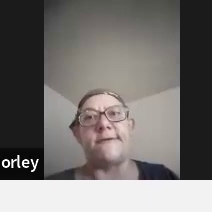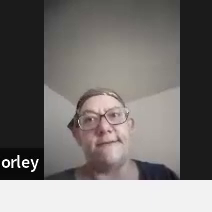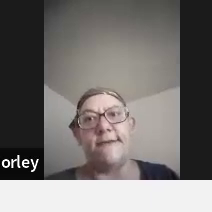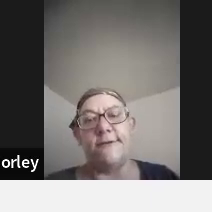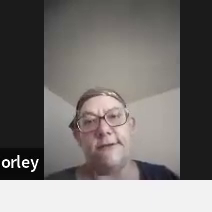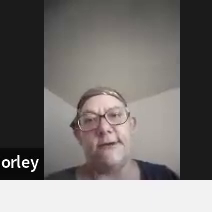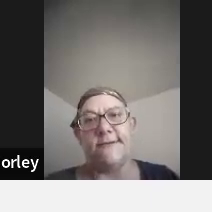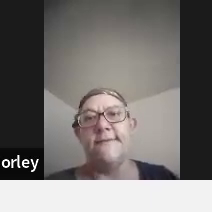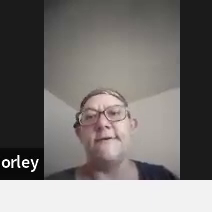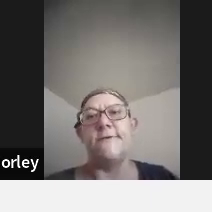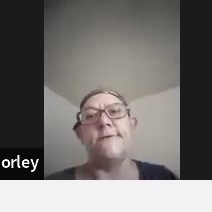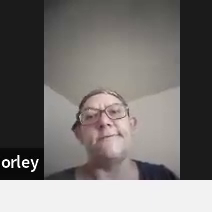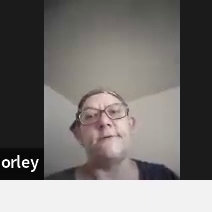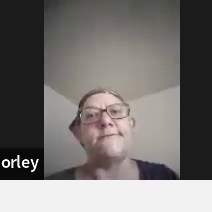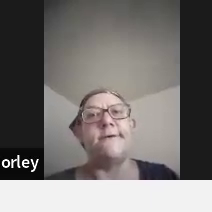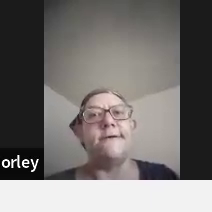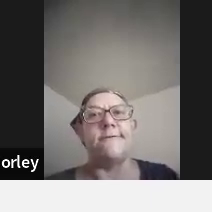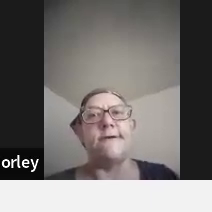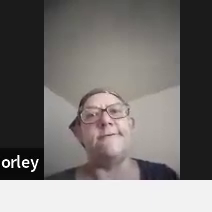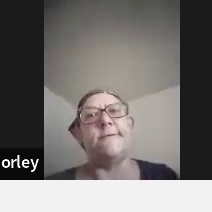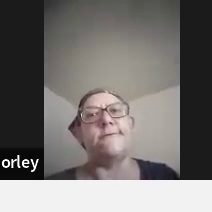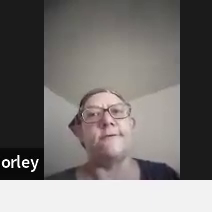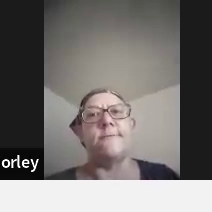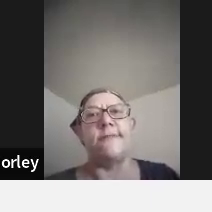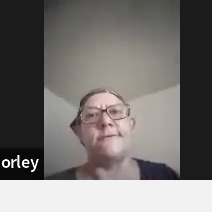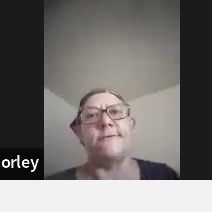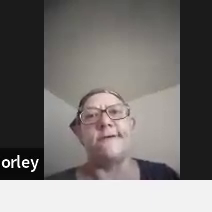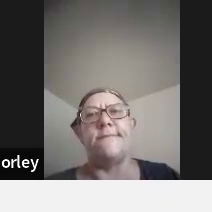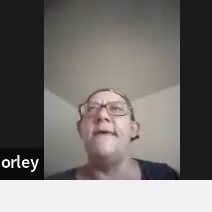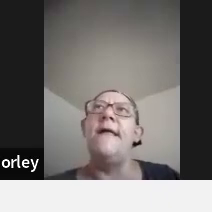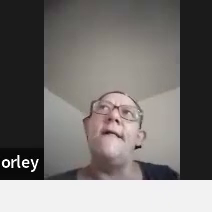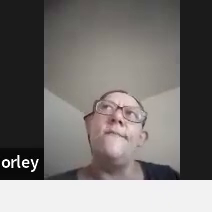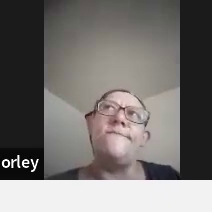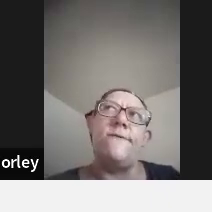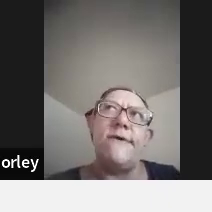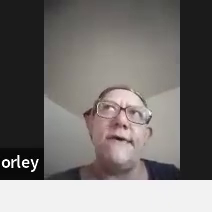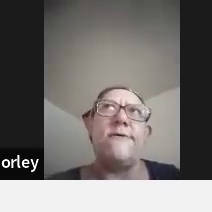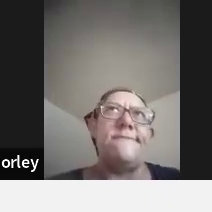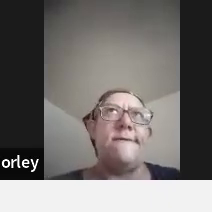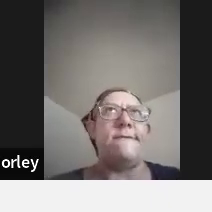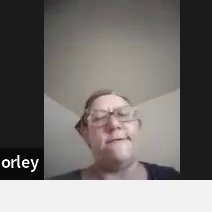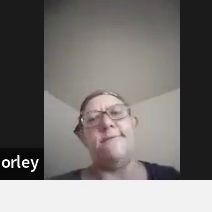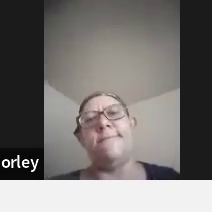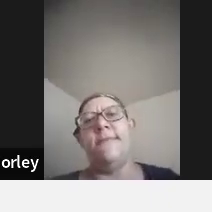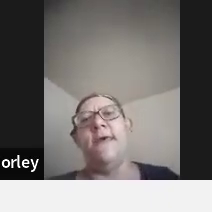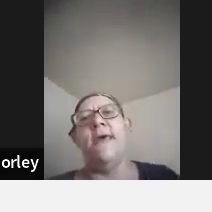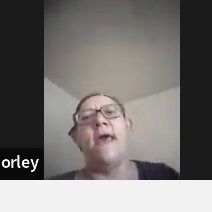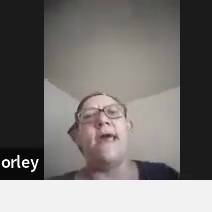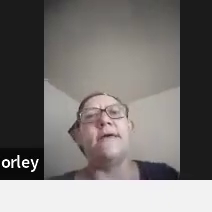reason for us to continue to do it. There's no reason for us to enter into a short-term relationship to heal deep